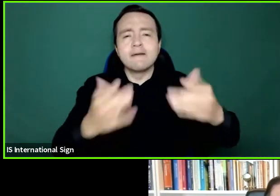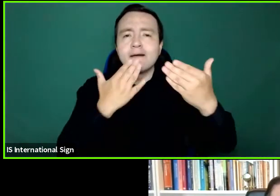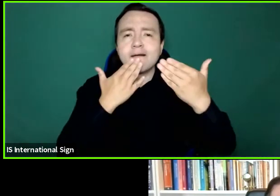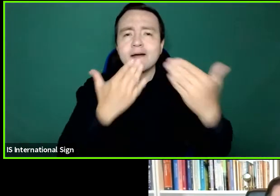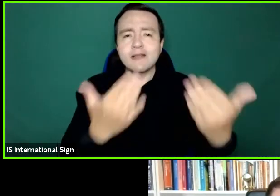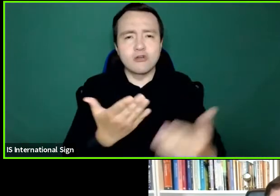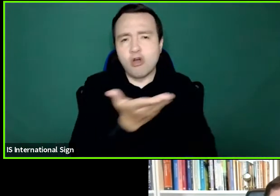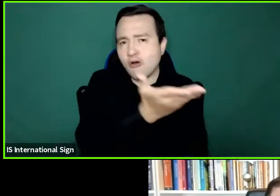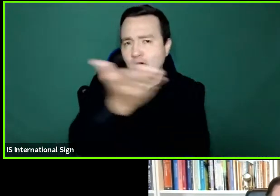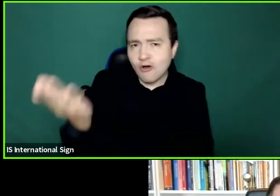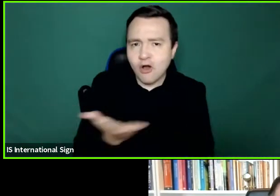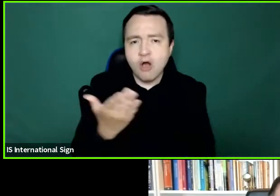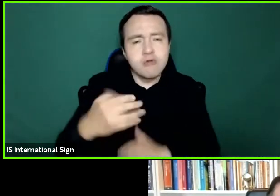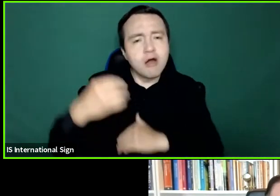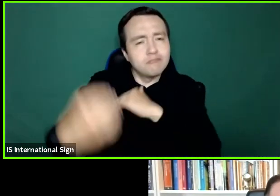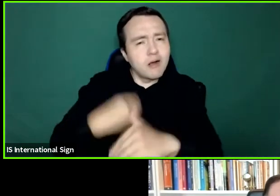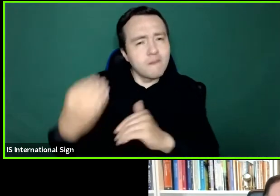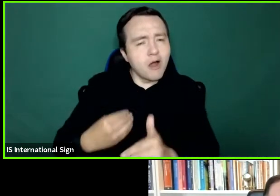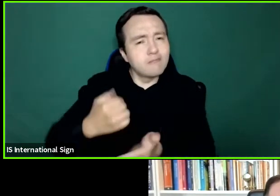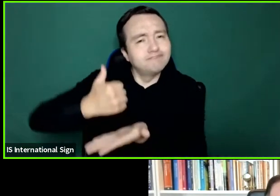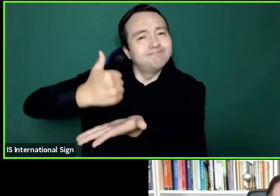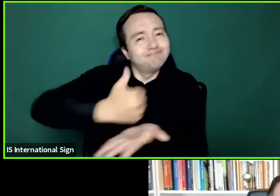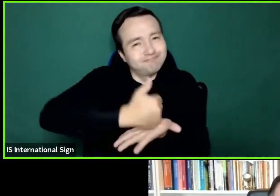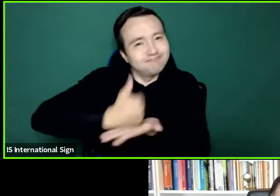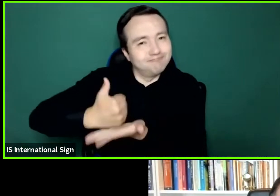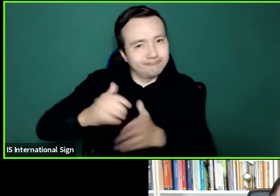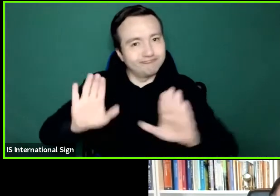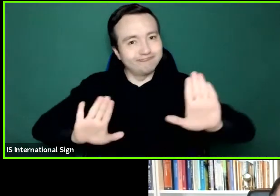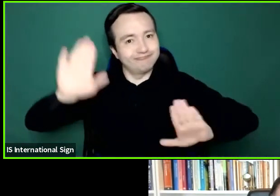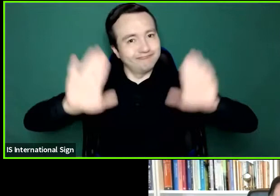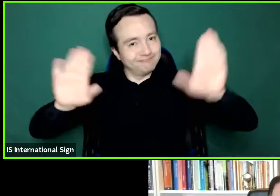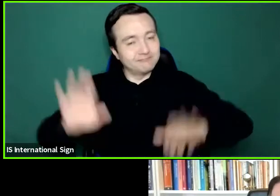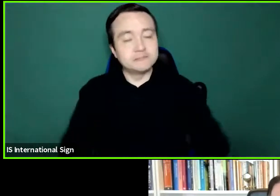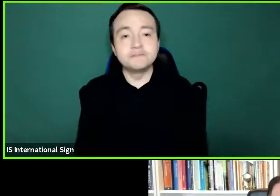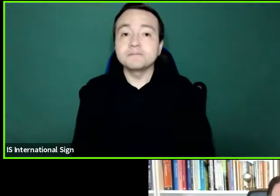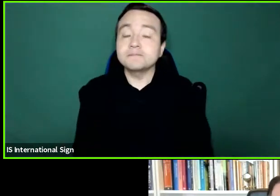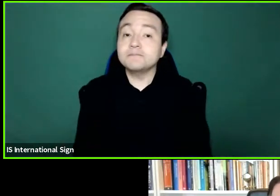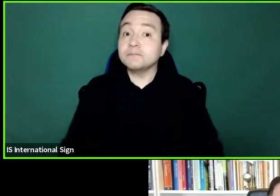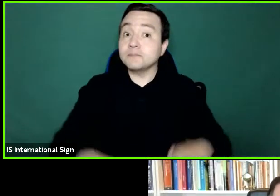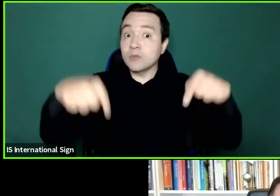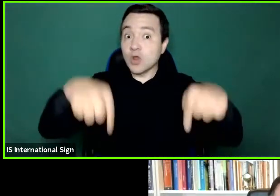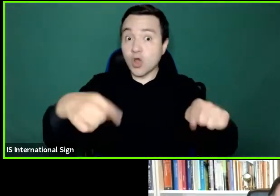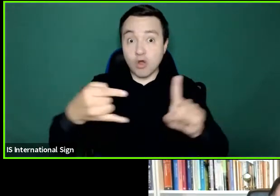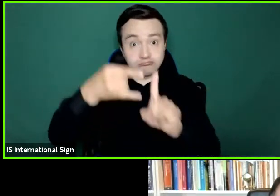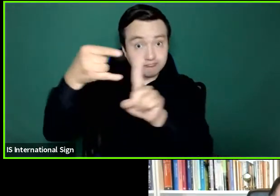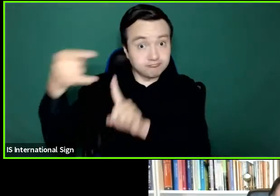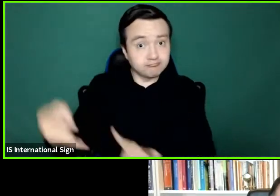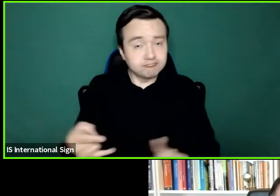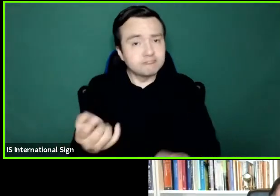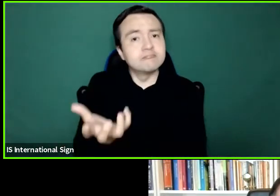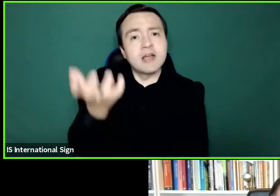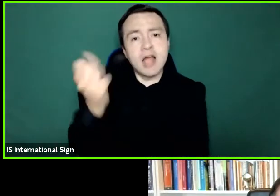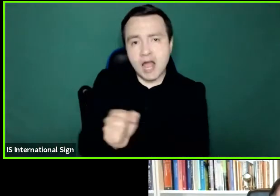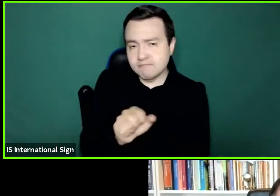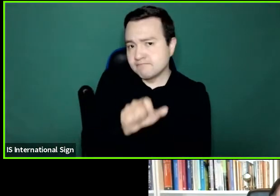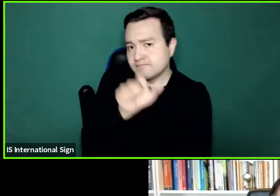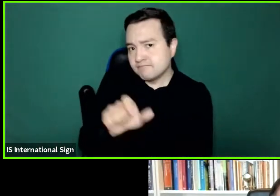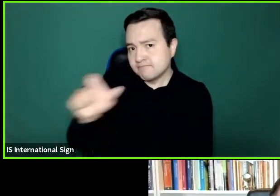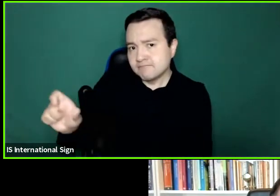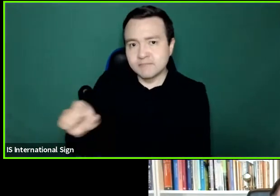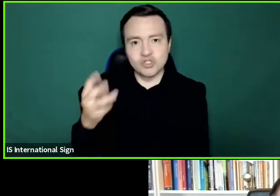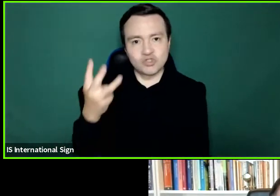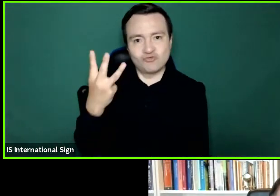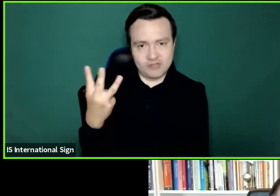Our webinar today will have 3 guest speakers. We will start with a presentation from